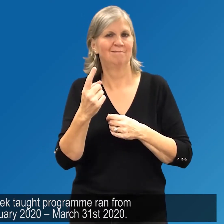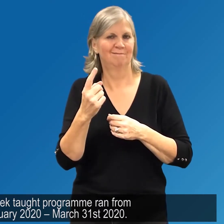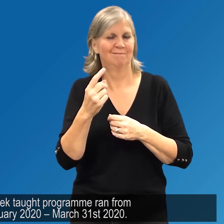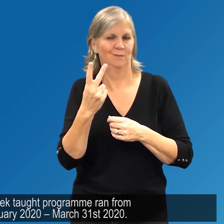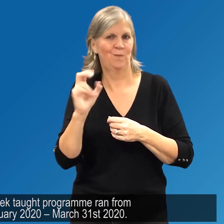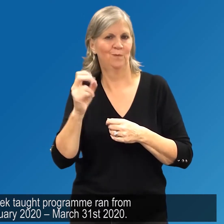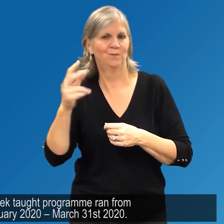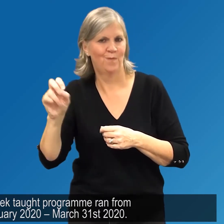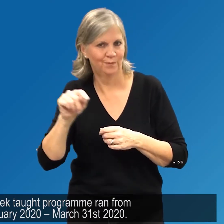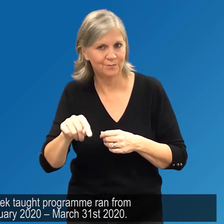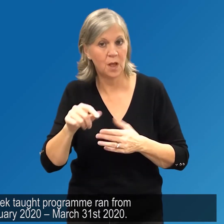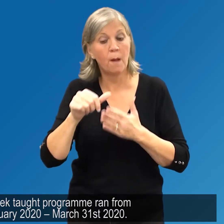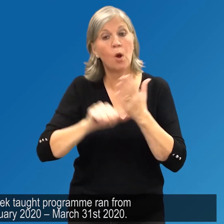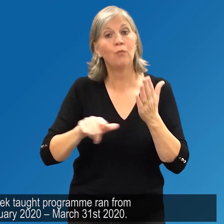2020.